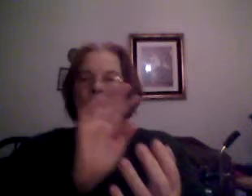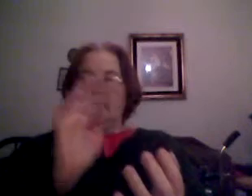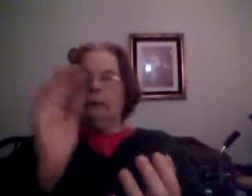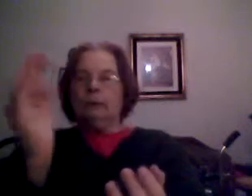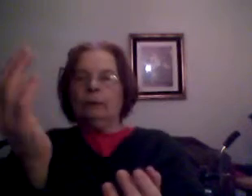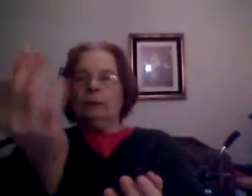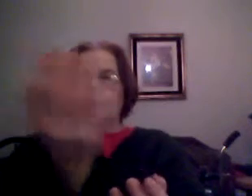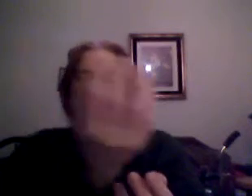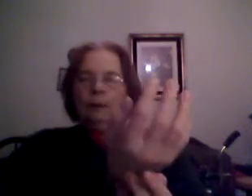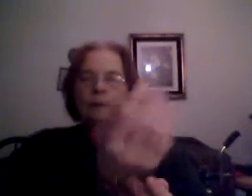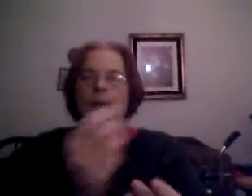that would go around.